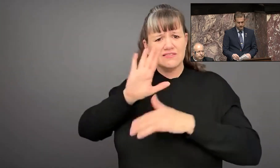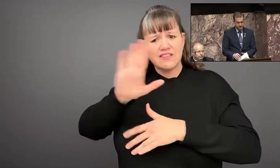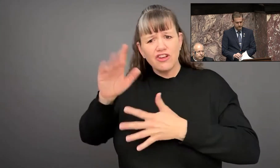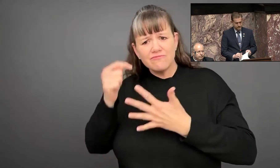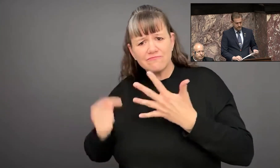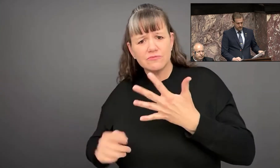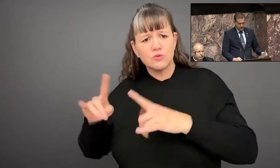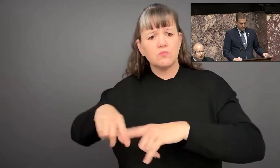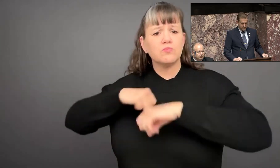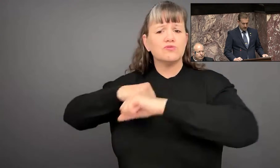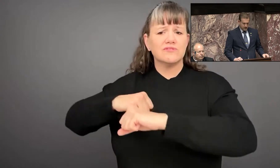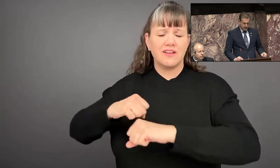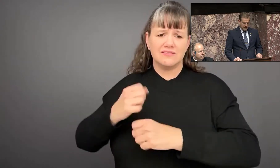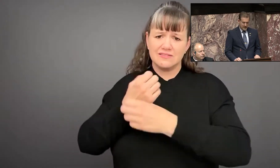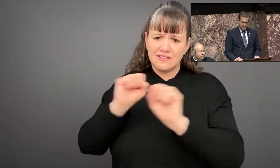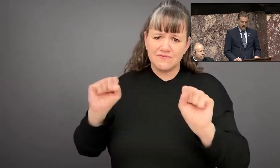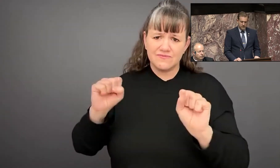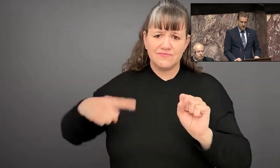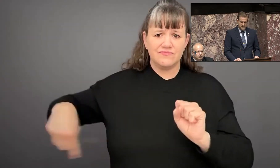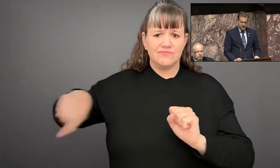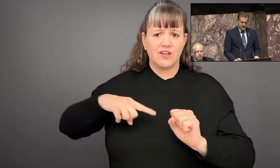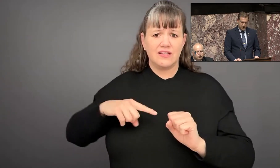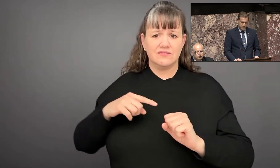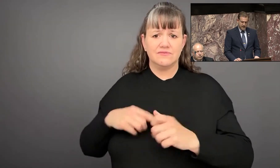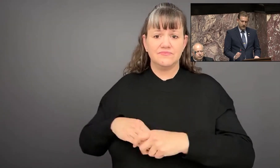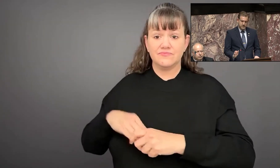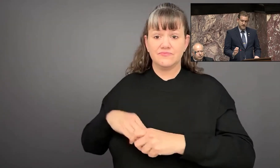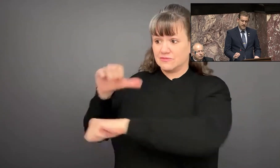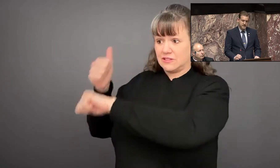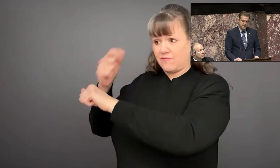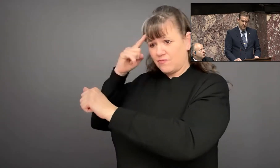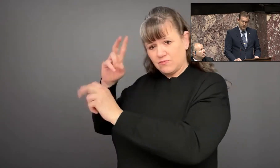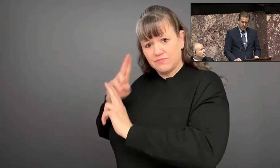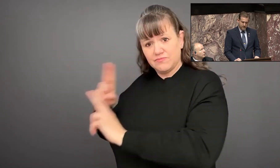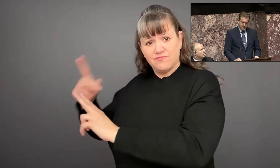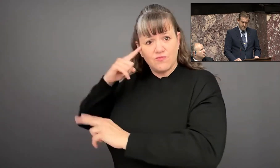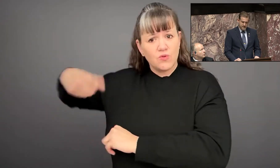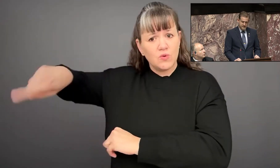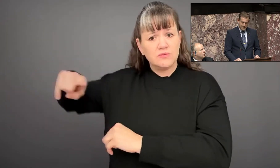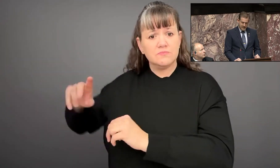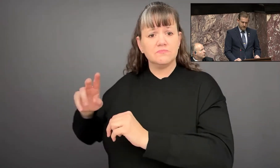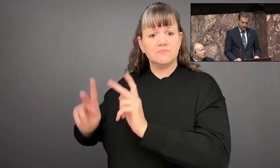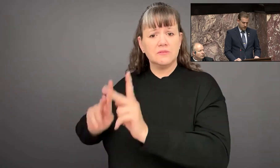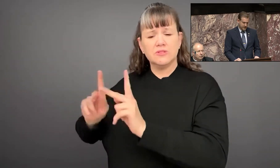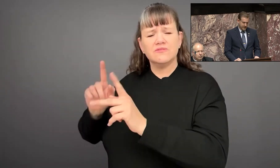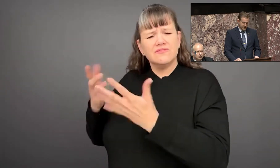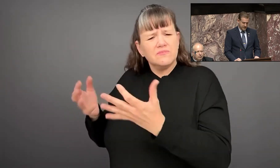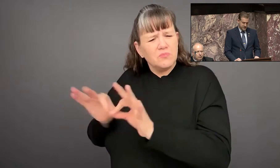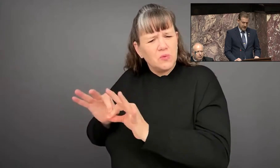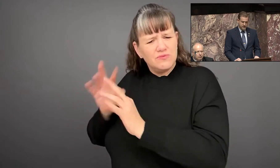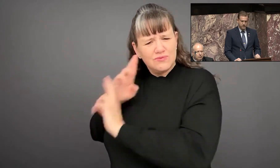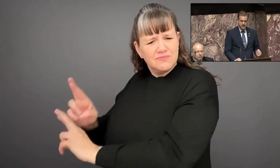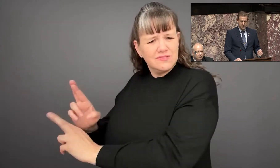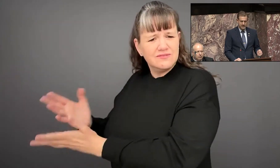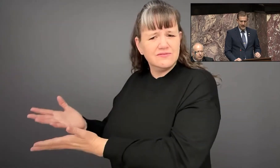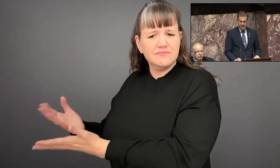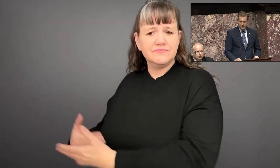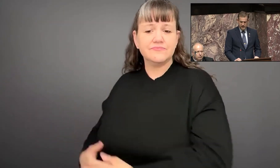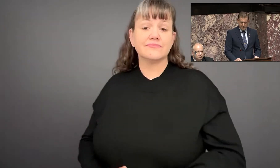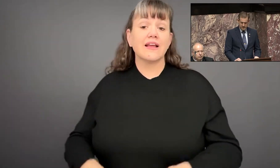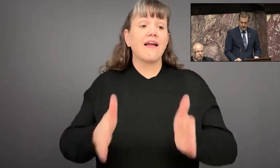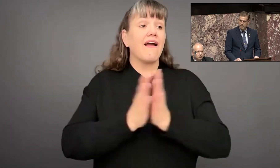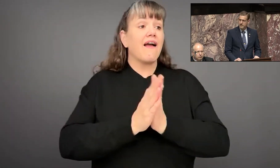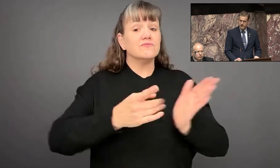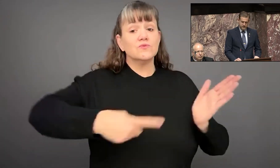them. I ask all members of this House and all citizens of our province to stand with the Royal Canadian Legion and to reject acts